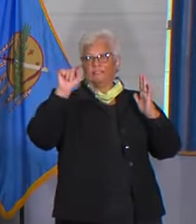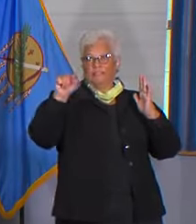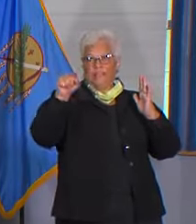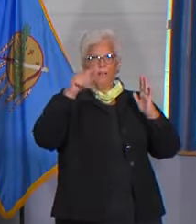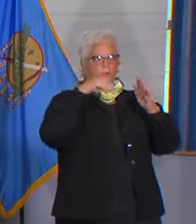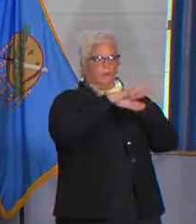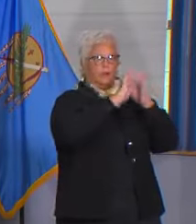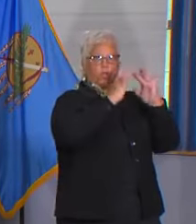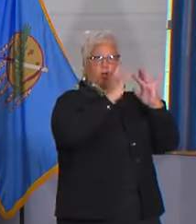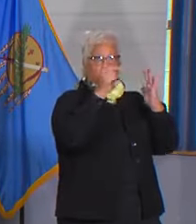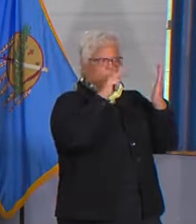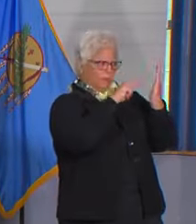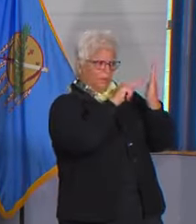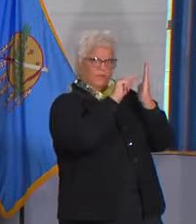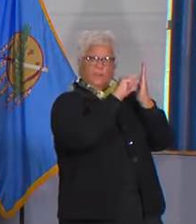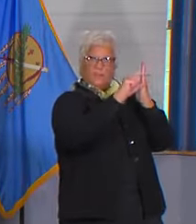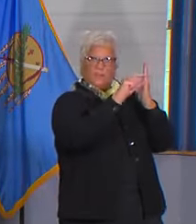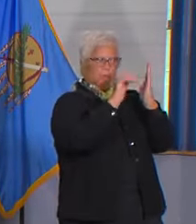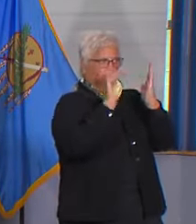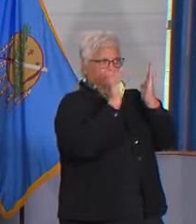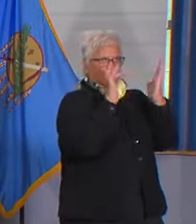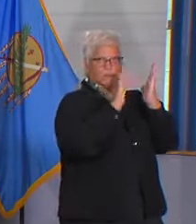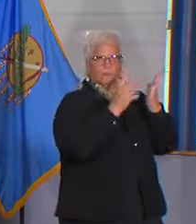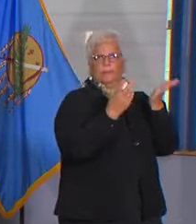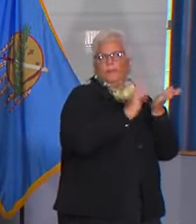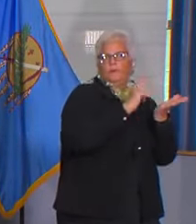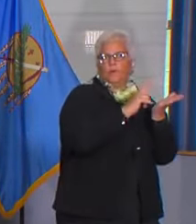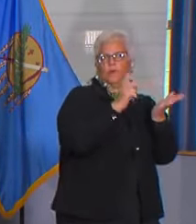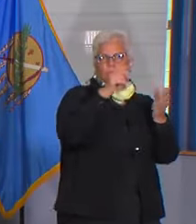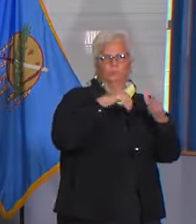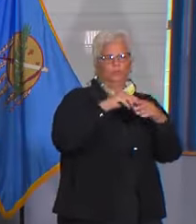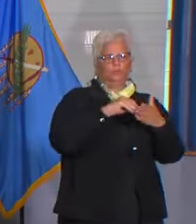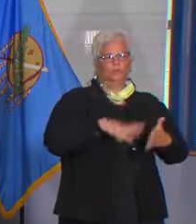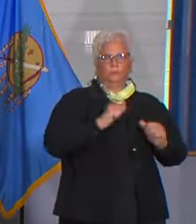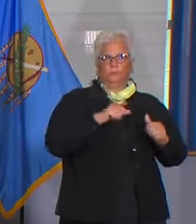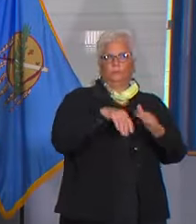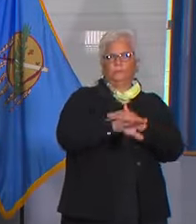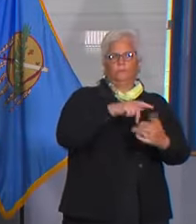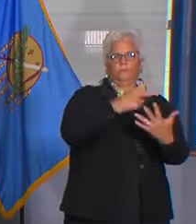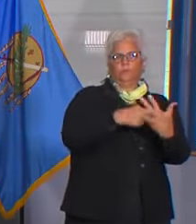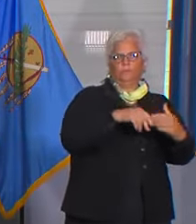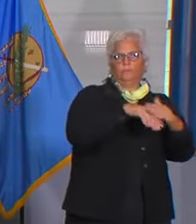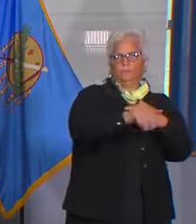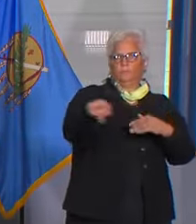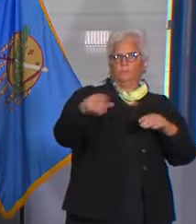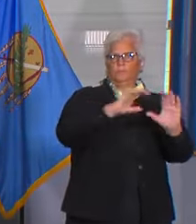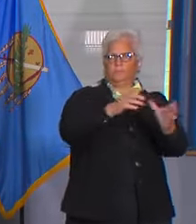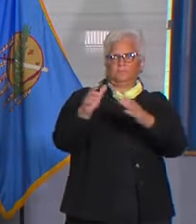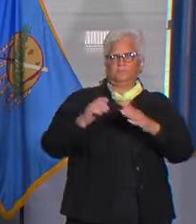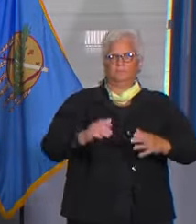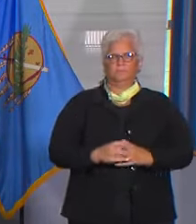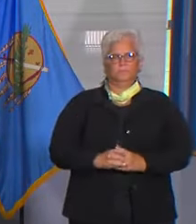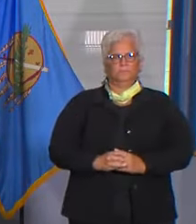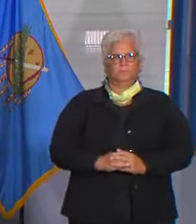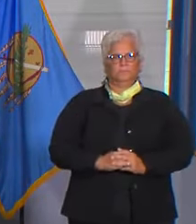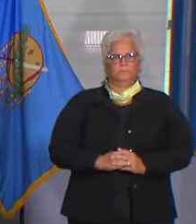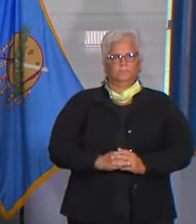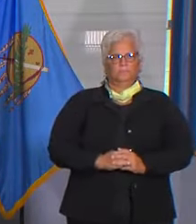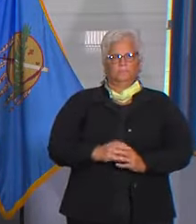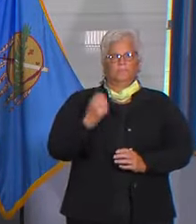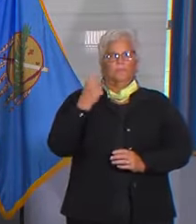aides. We also need more of those to help with this, both for the kids of just everyday Tulsans,